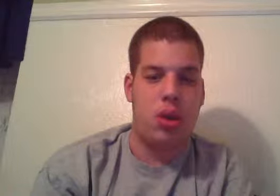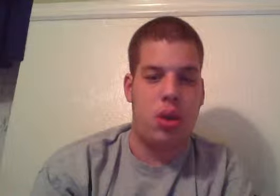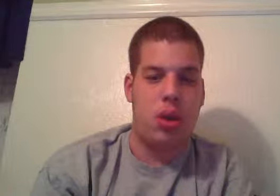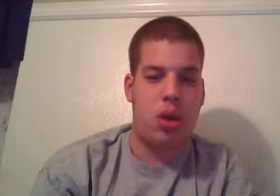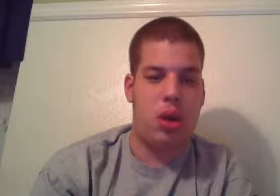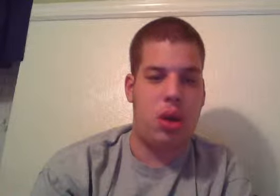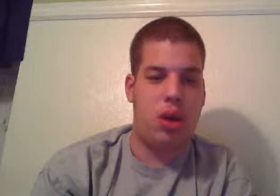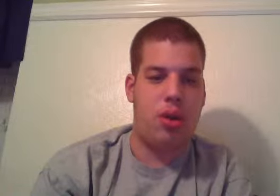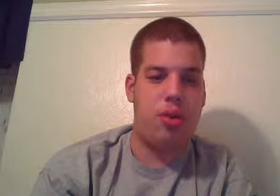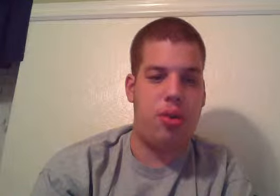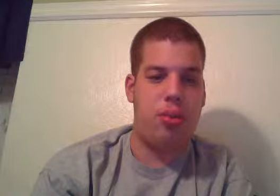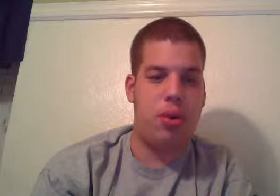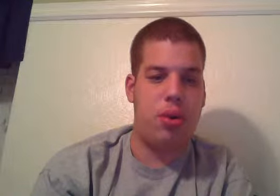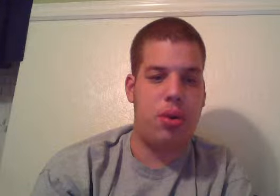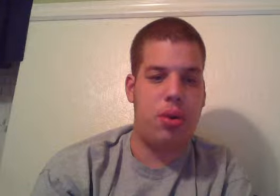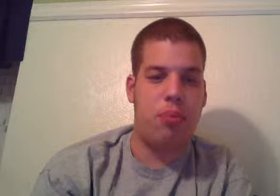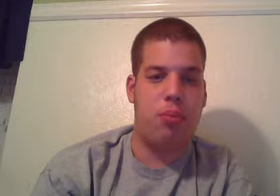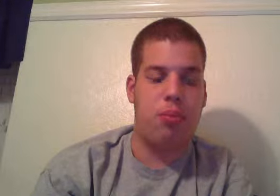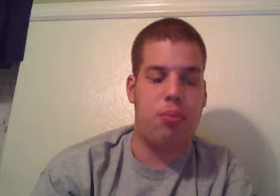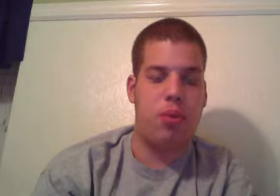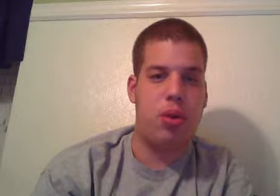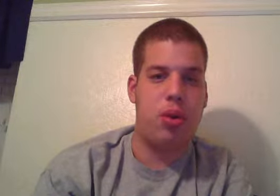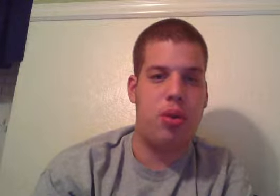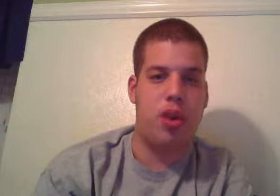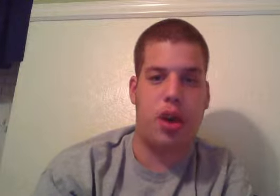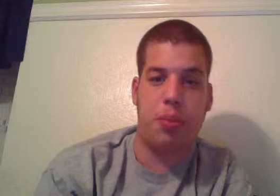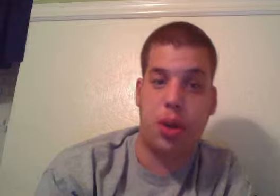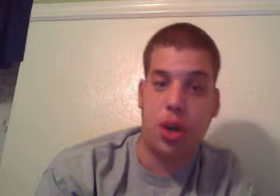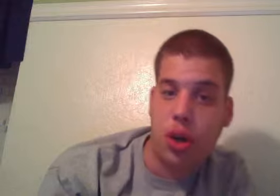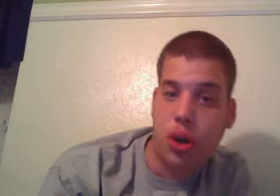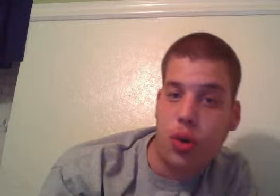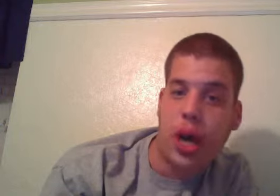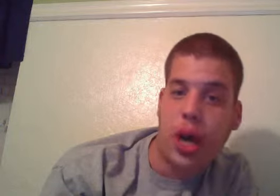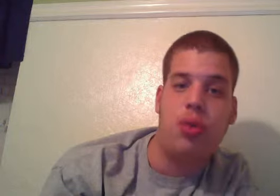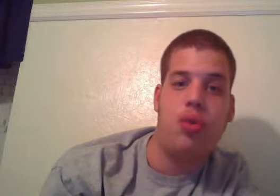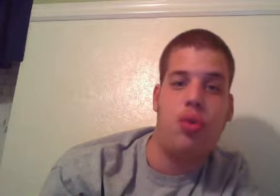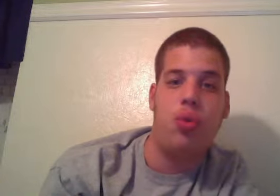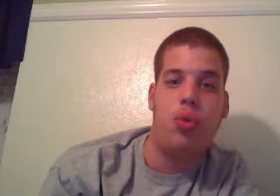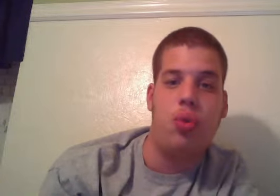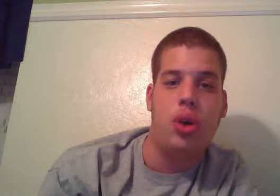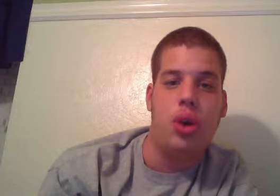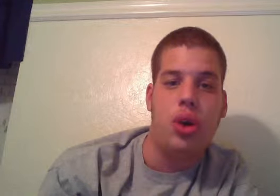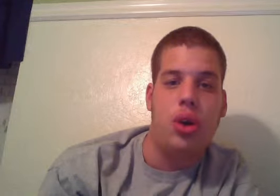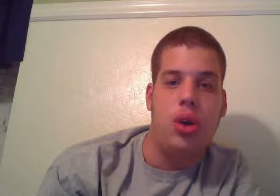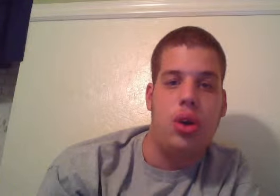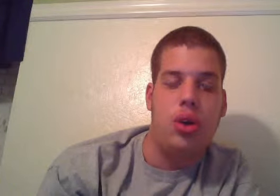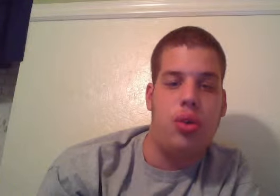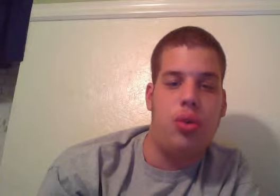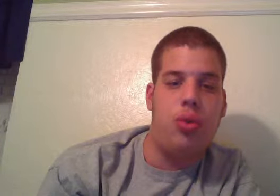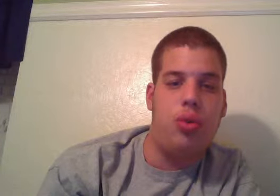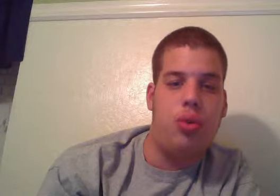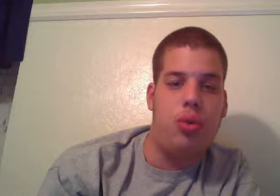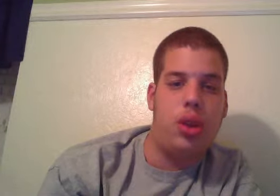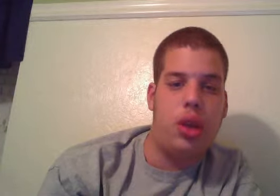Hey, YouTube. Today I'm going to show you how to do the